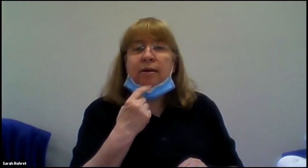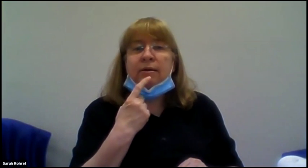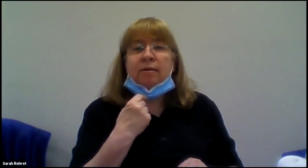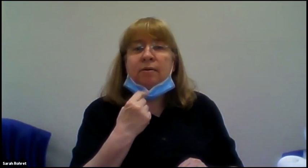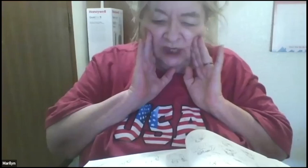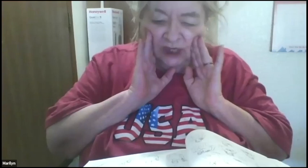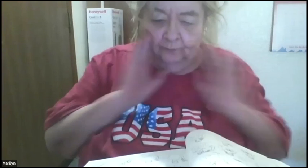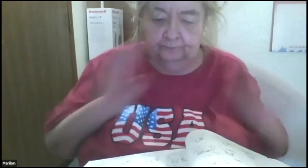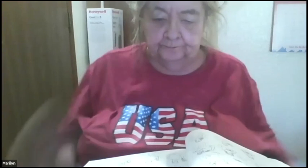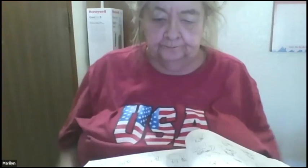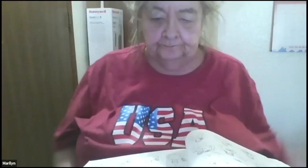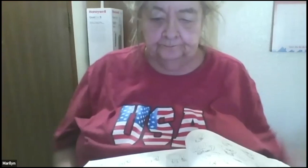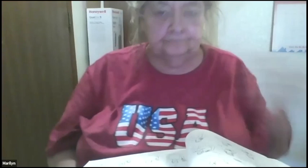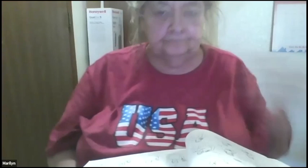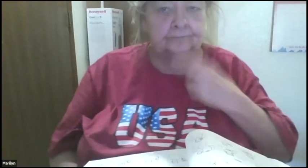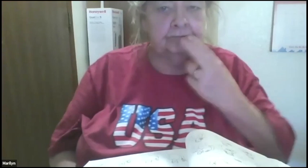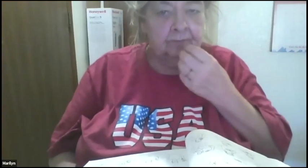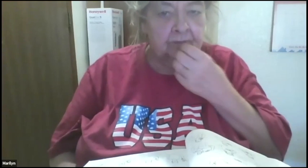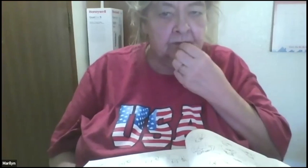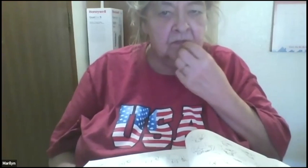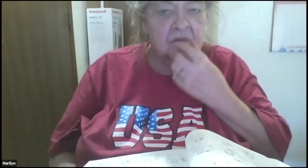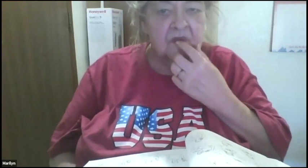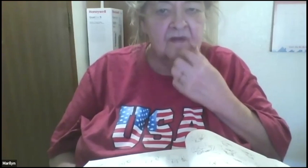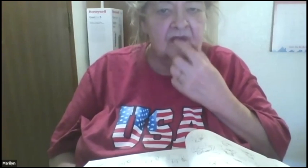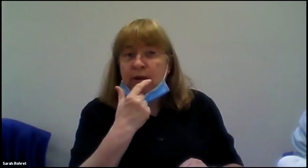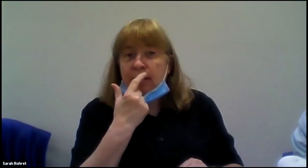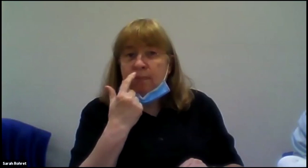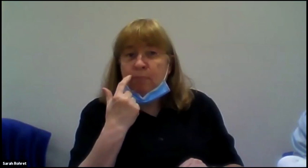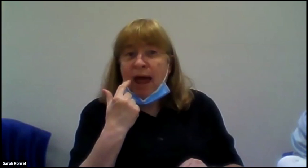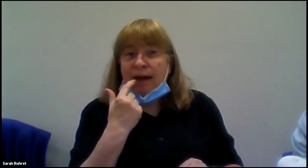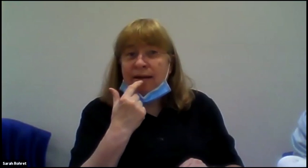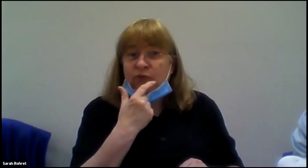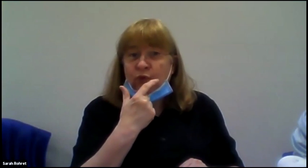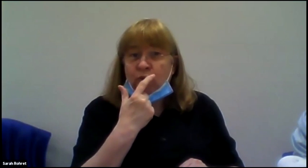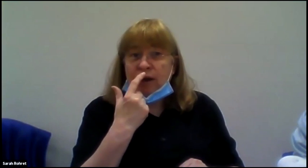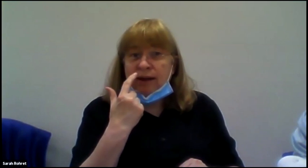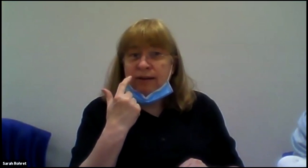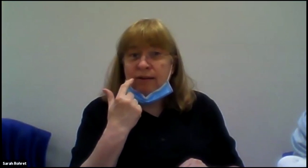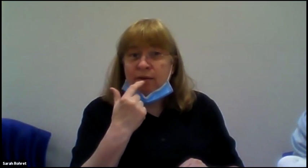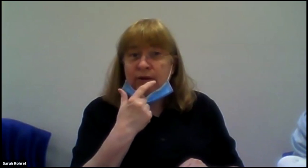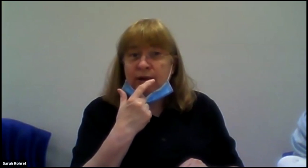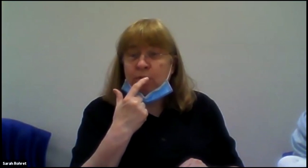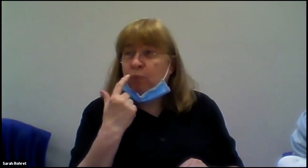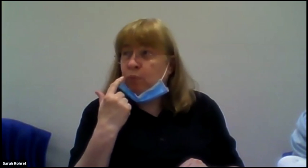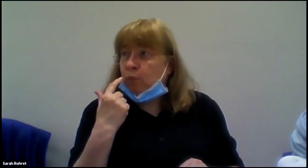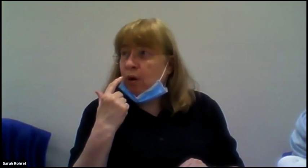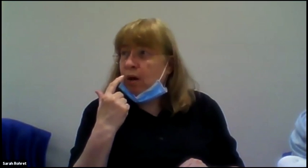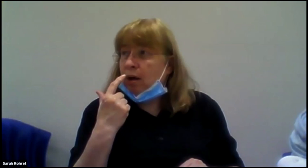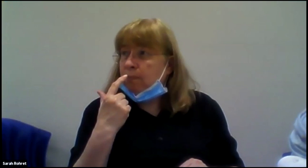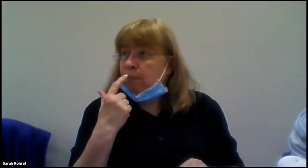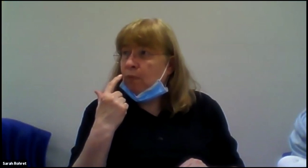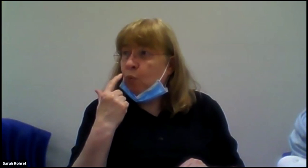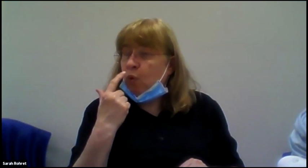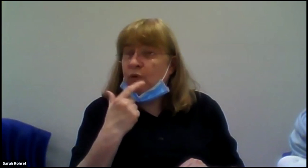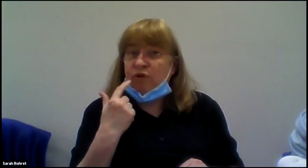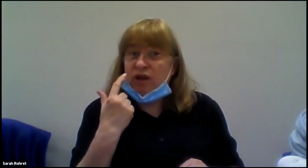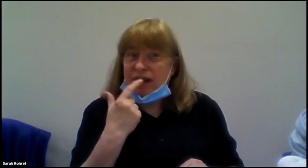Thank you. Kind of like the lips of the women back in the 40s and 30s wore really